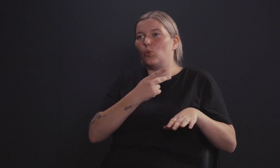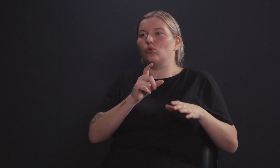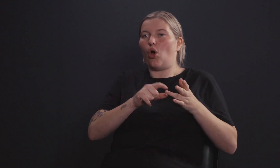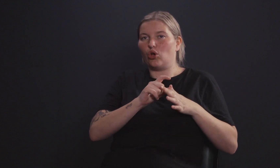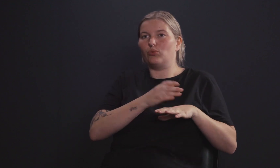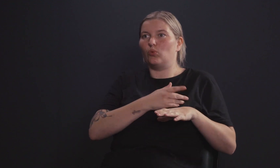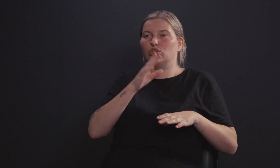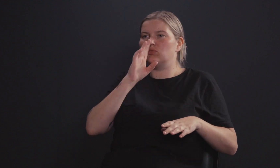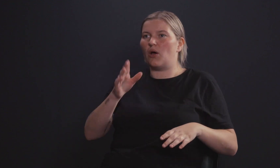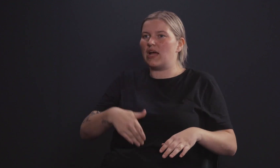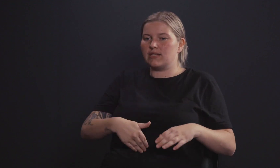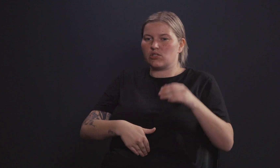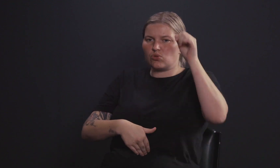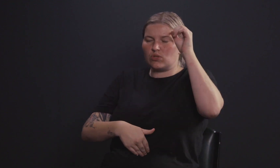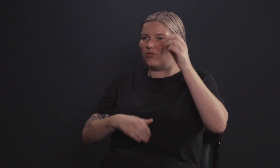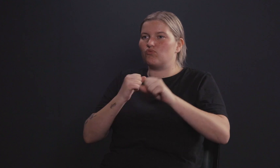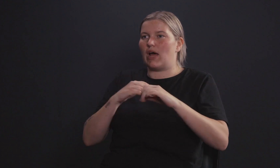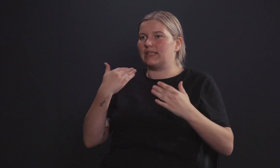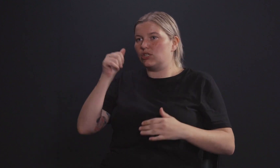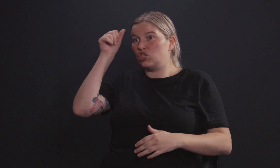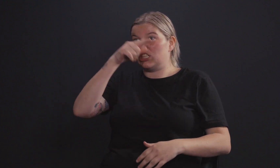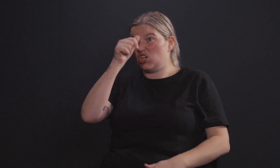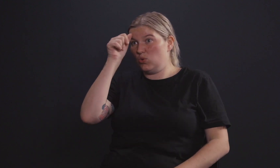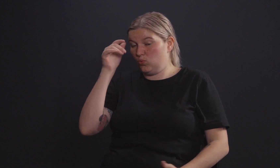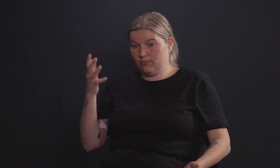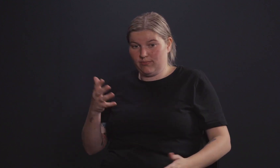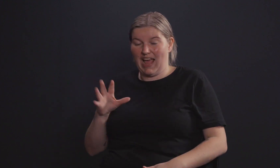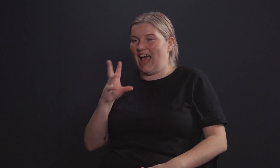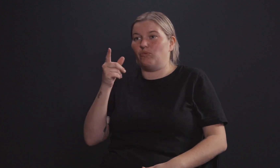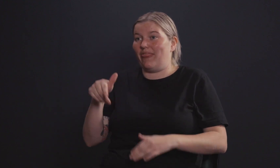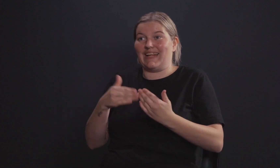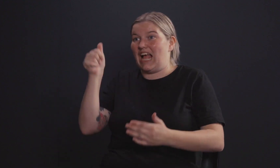was happening to me. It kind of seemed that everyone that day knew what was happening except for me.